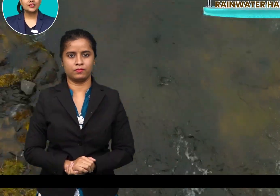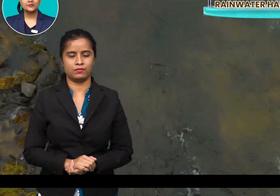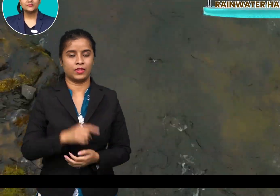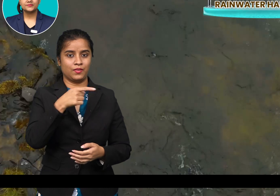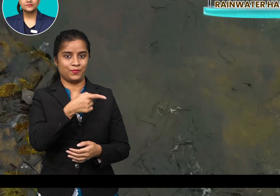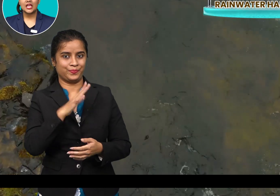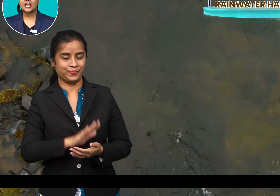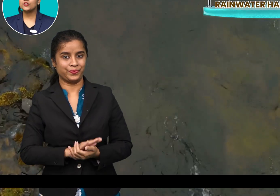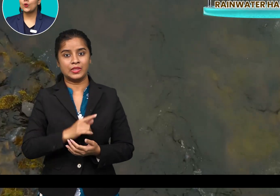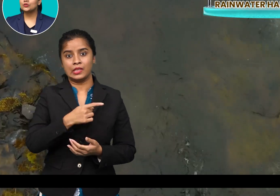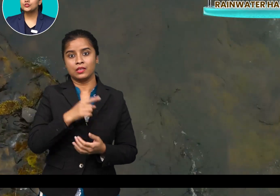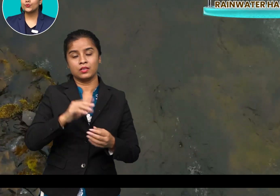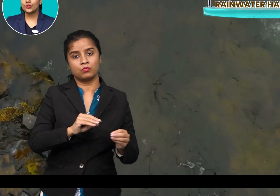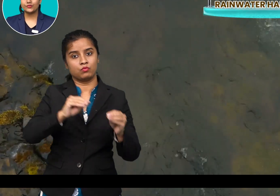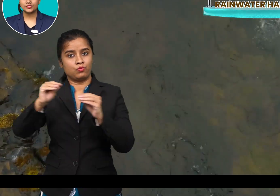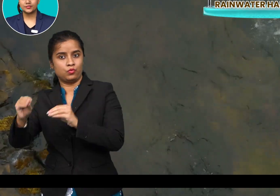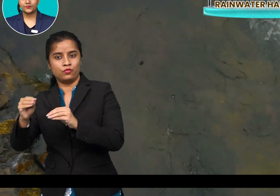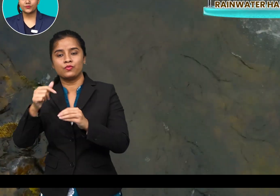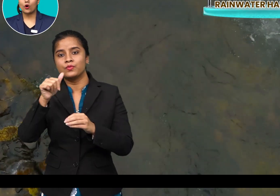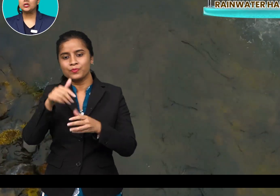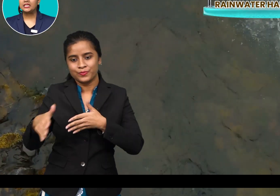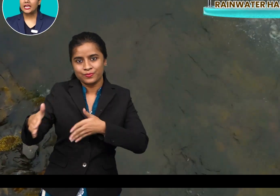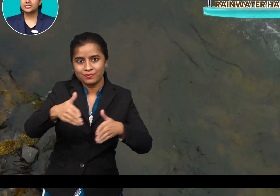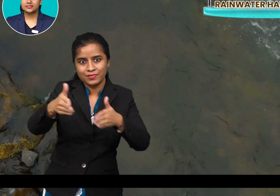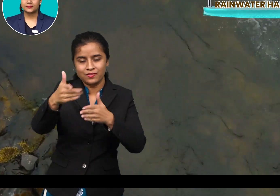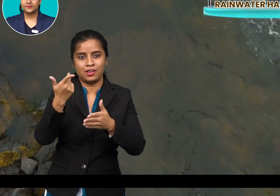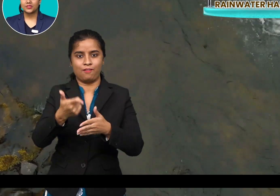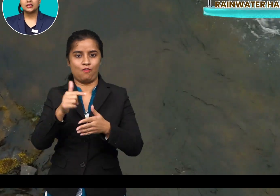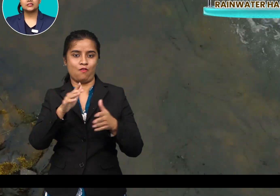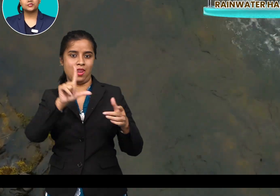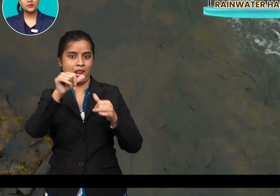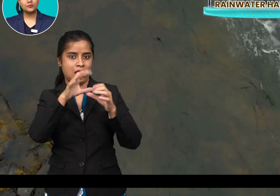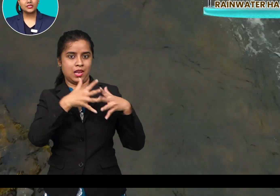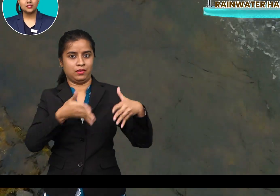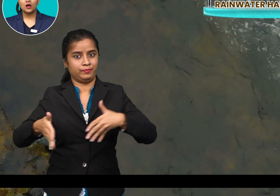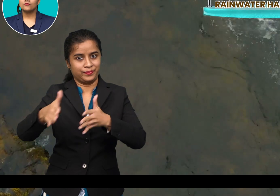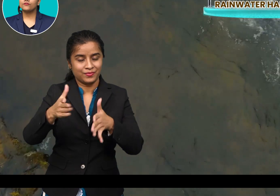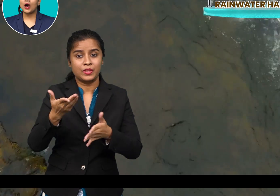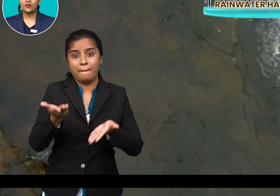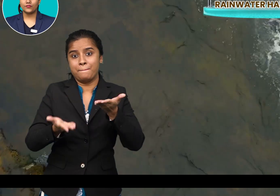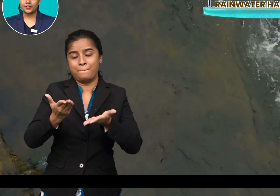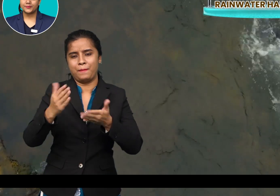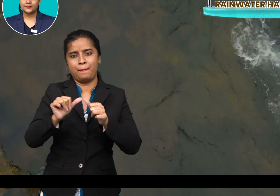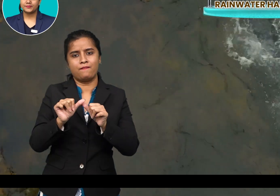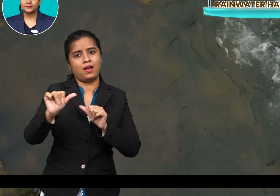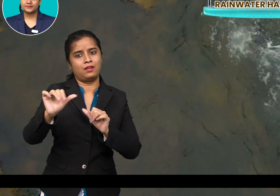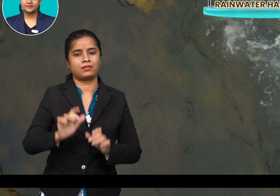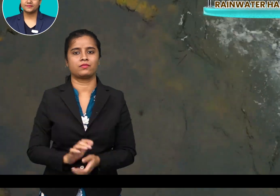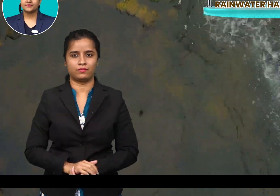From there, it goes to rivers or lakes that may be far away.